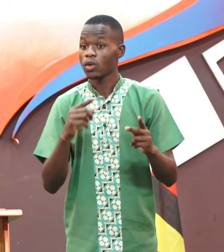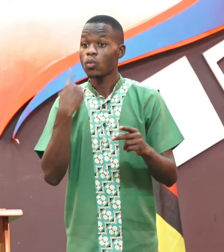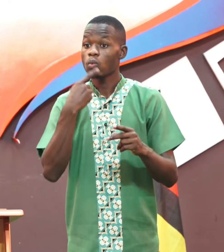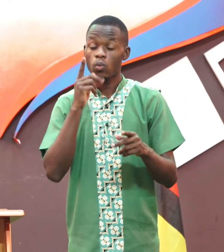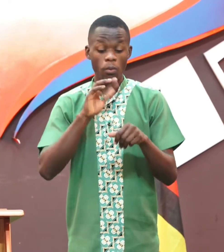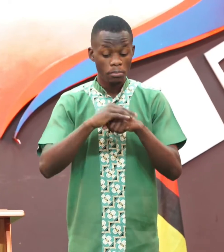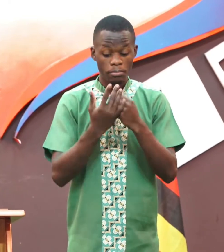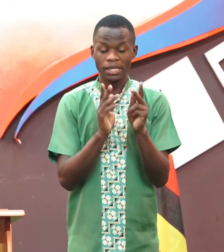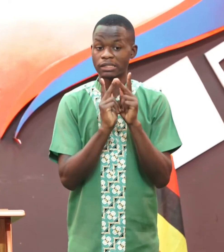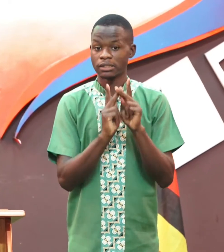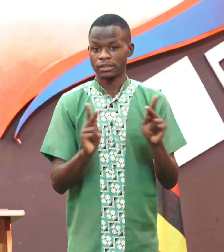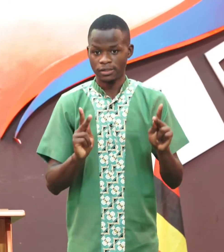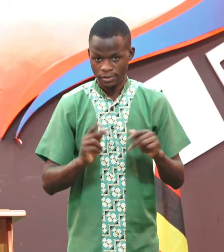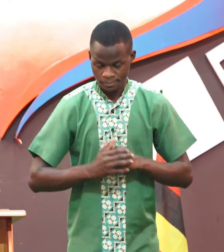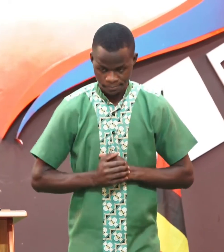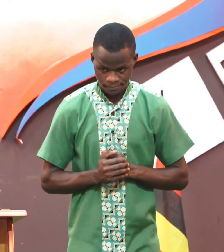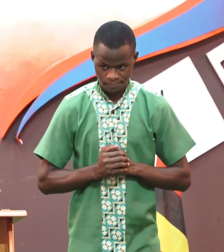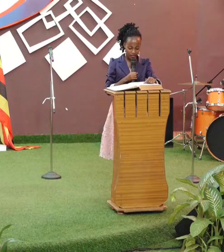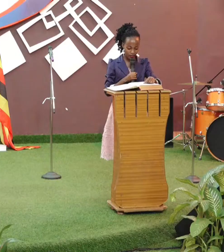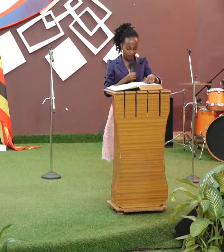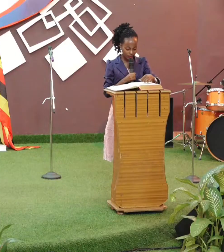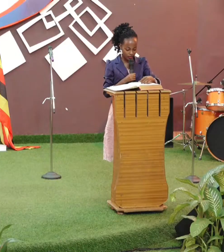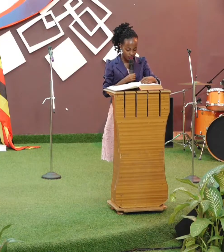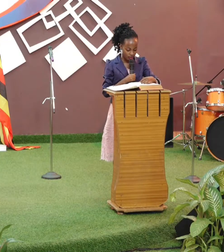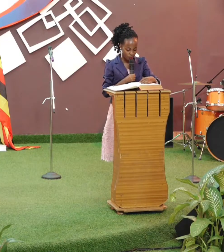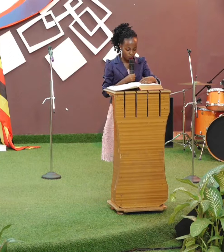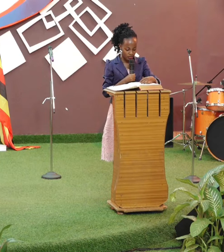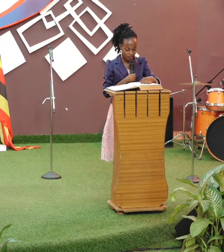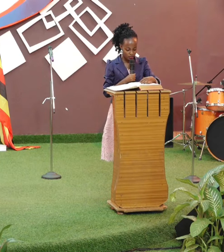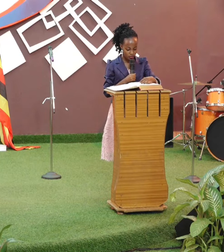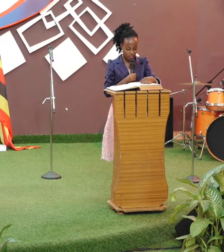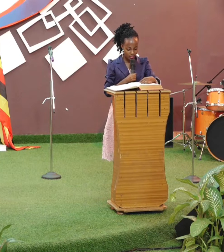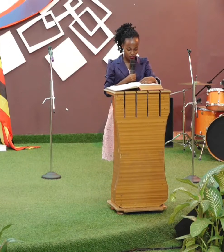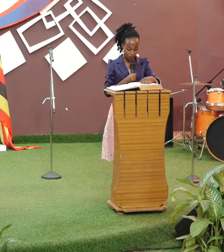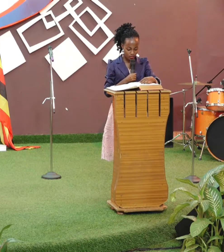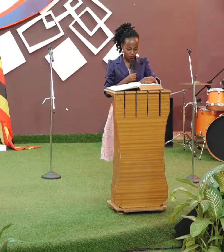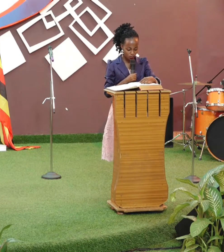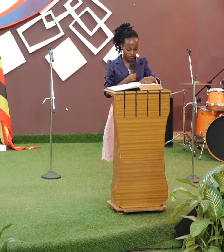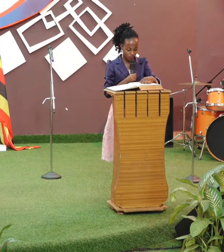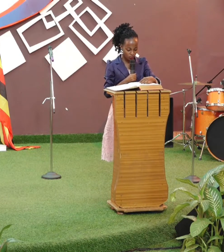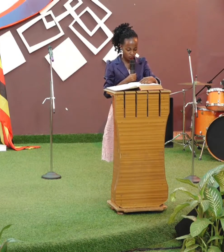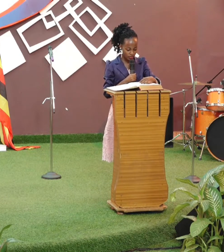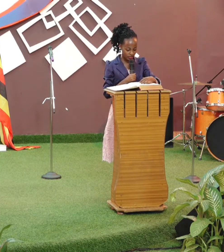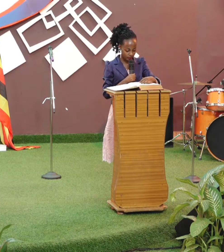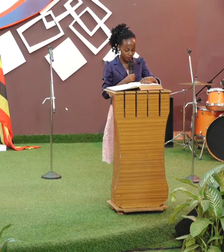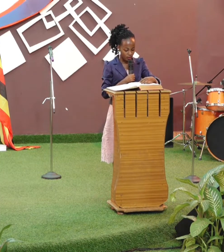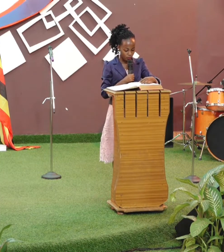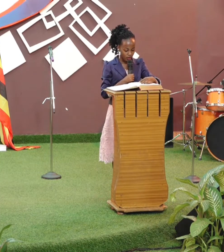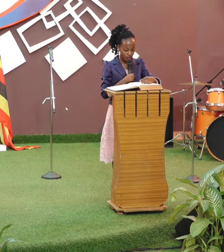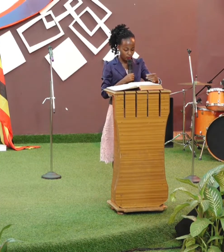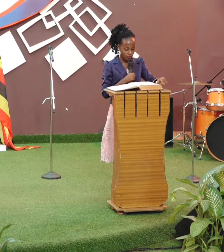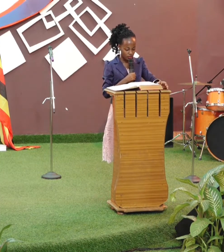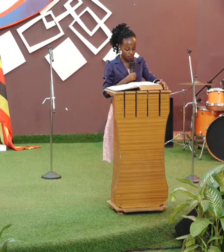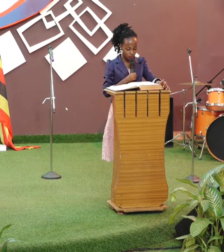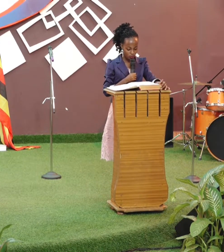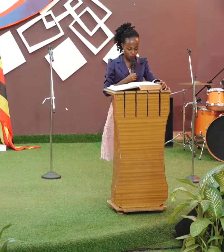peace. Temubeeranga bayigiriza bangi baganda bange, nga mumanyi nga tulisalirwa omusango ogusinga obunene.